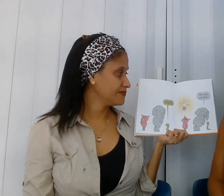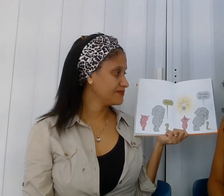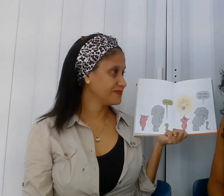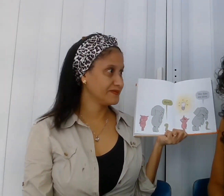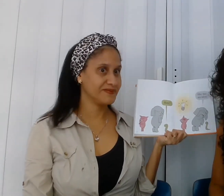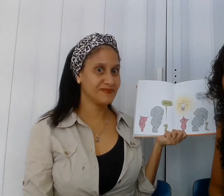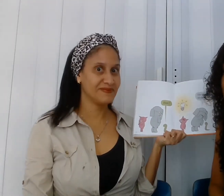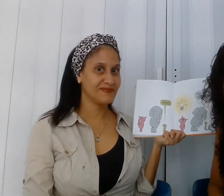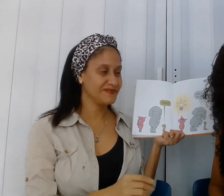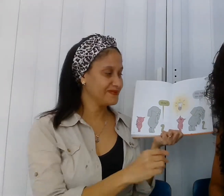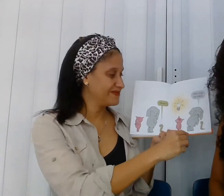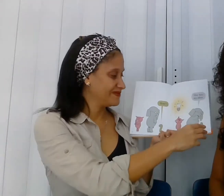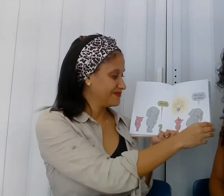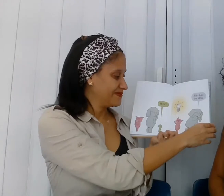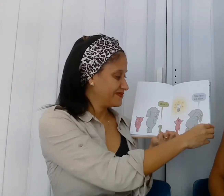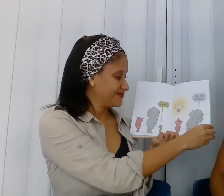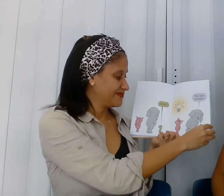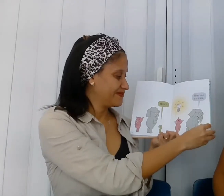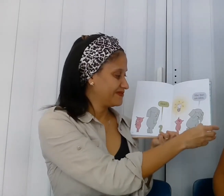She has an idea.